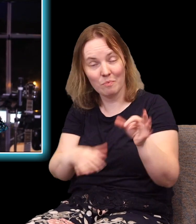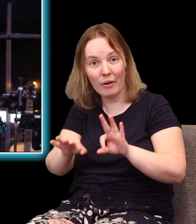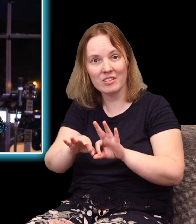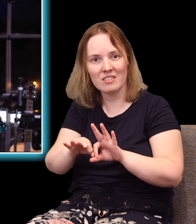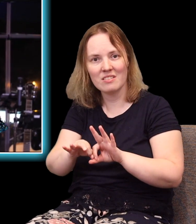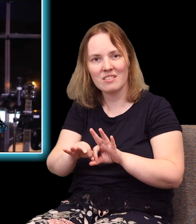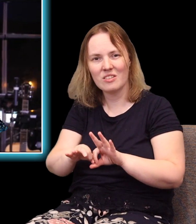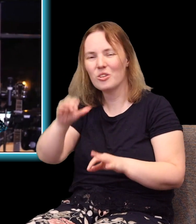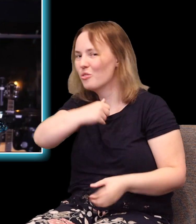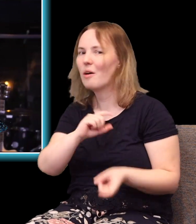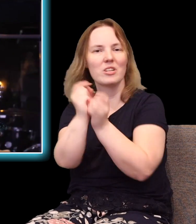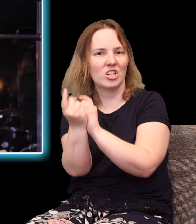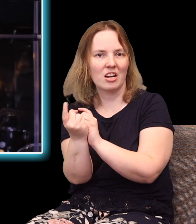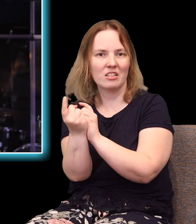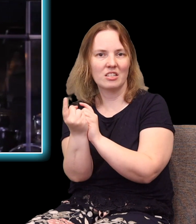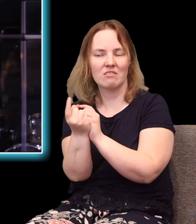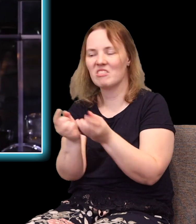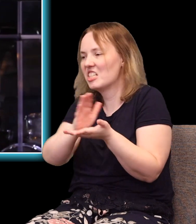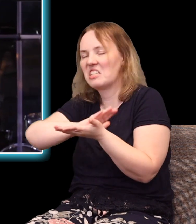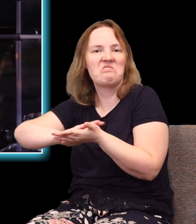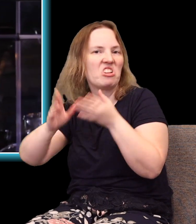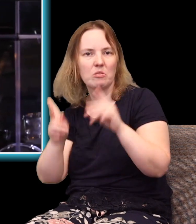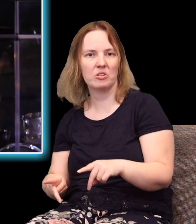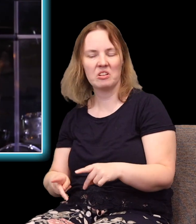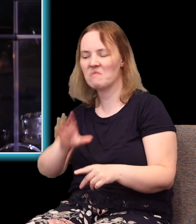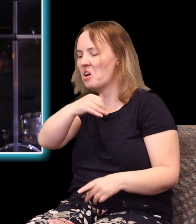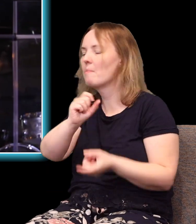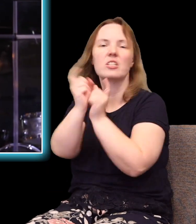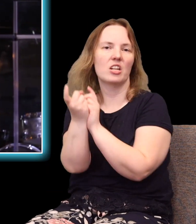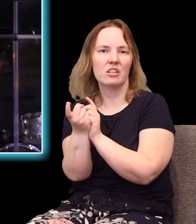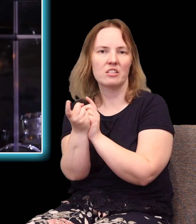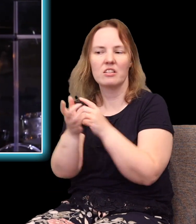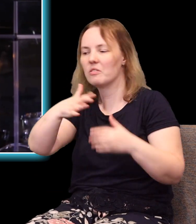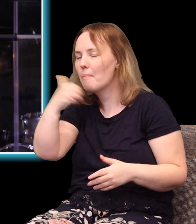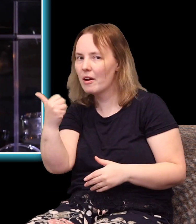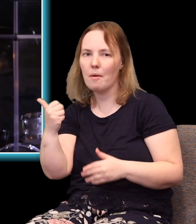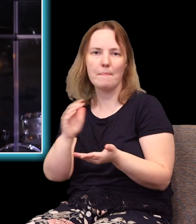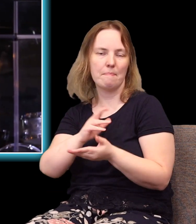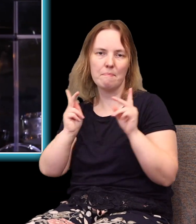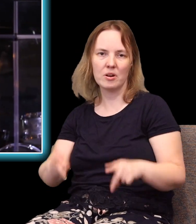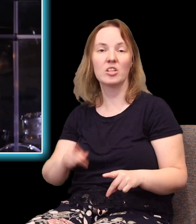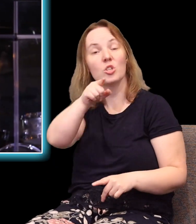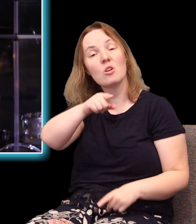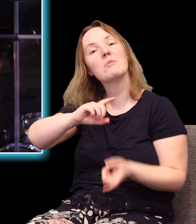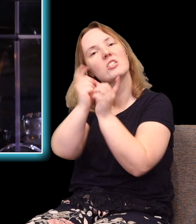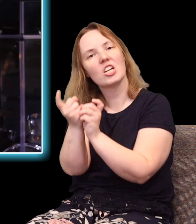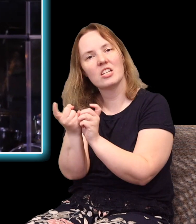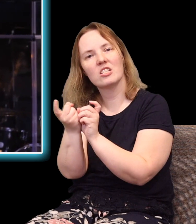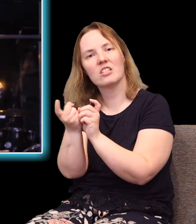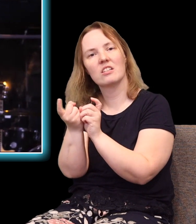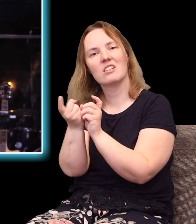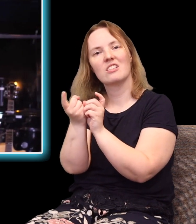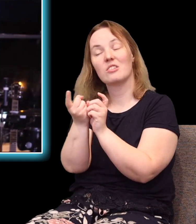of what we're sharing this morning. You're not being changed into just a nicer person. You're not being changed just into a better person. You are